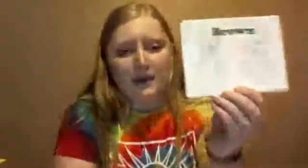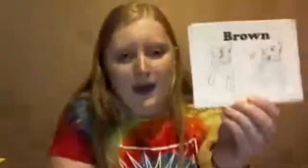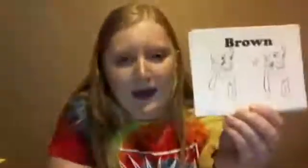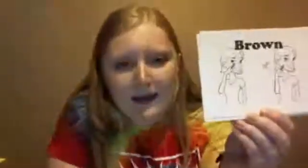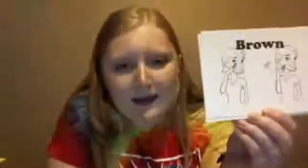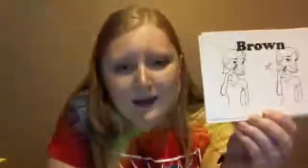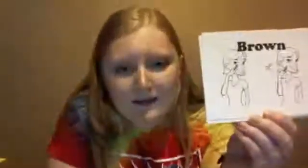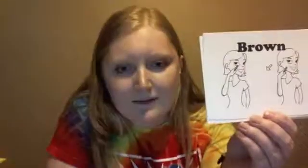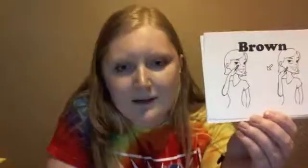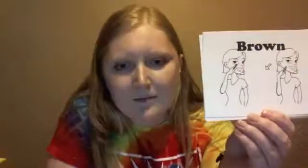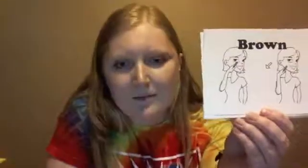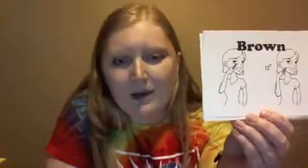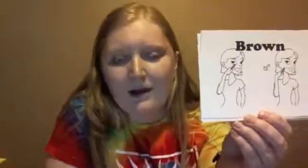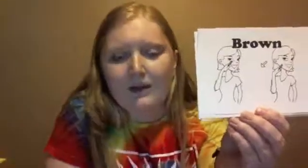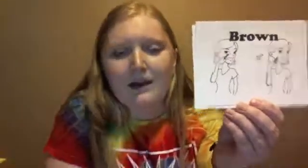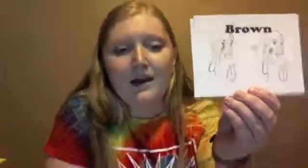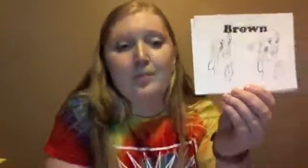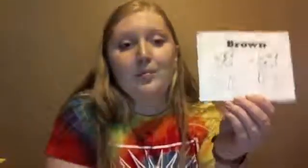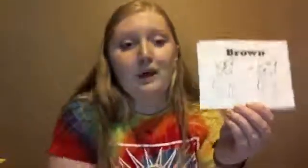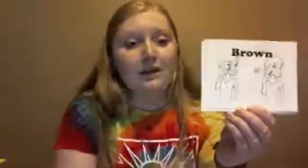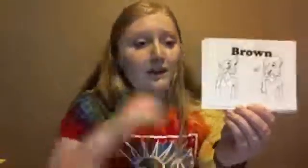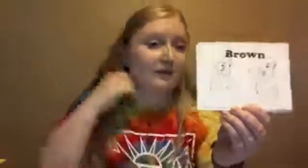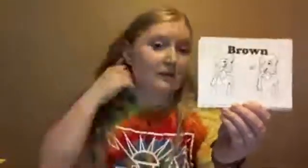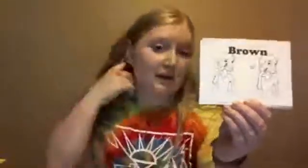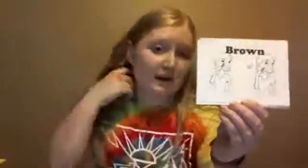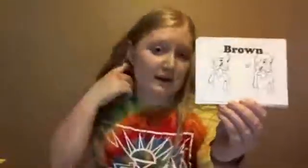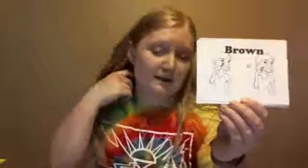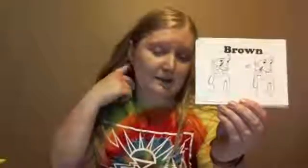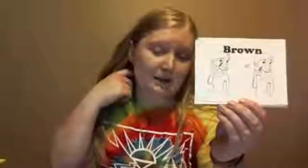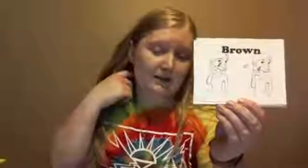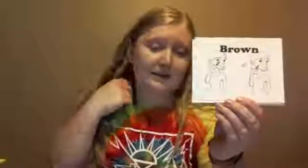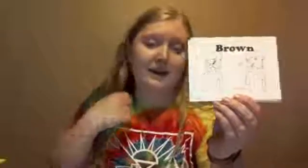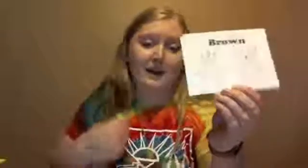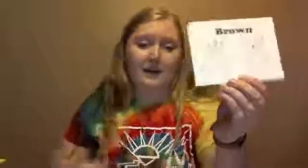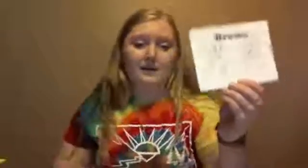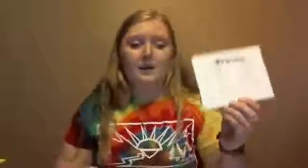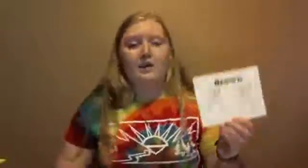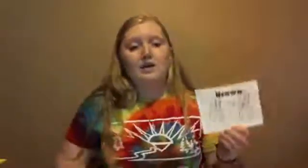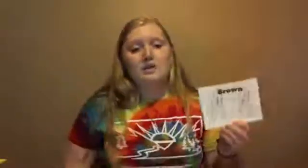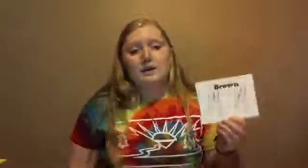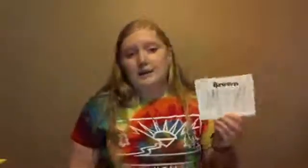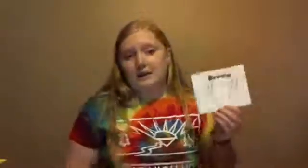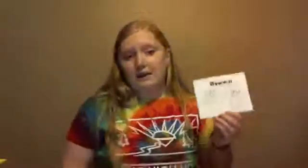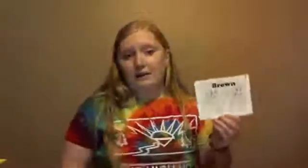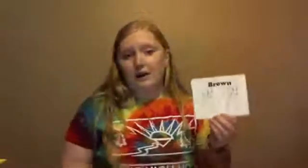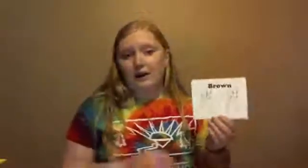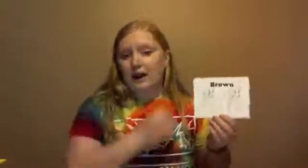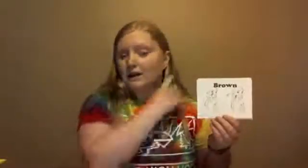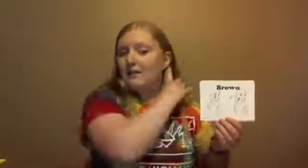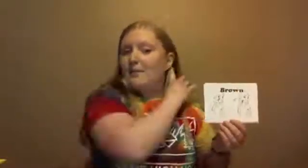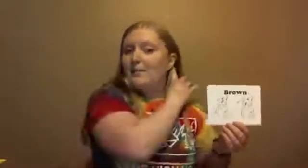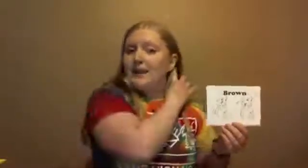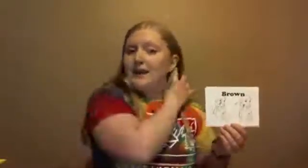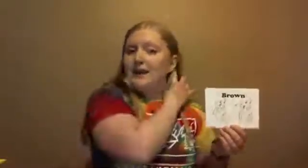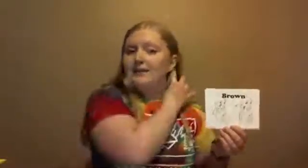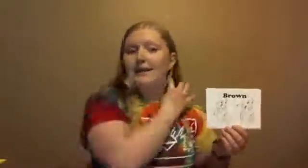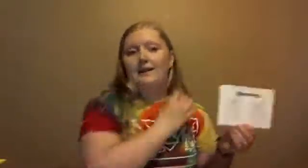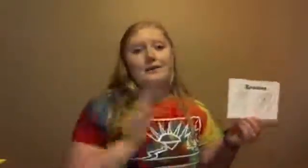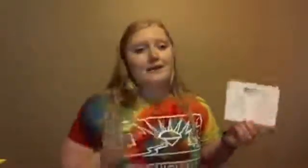Okay, and next we have brown. And now brown looks very similar to tan, except for it's a B instead of a